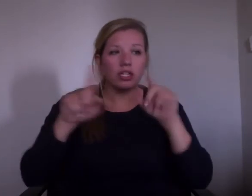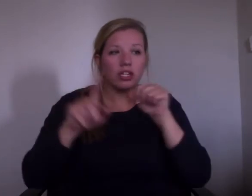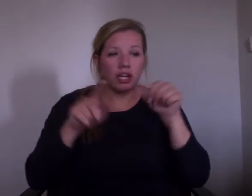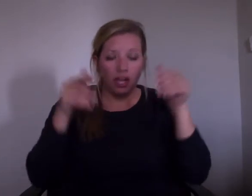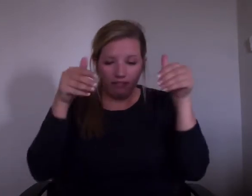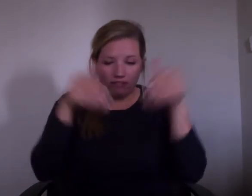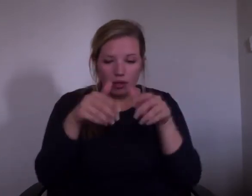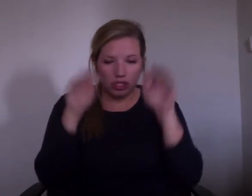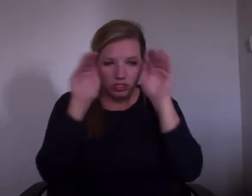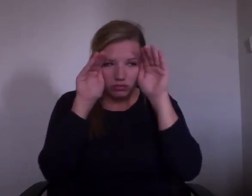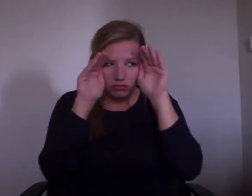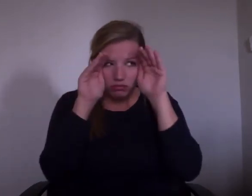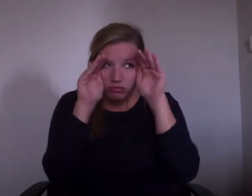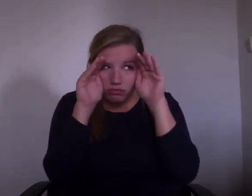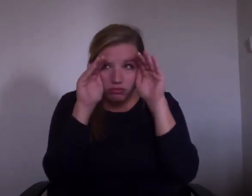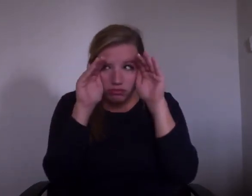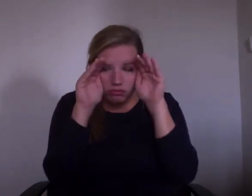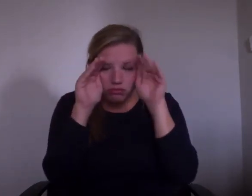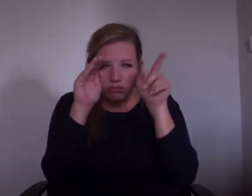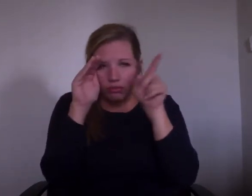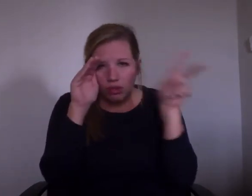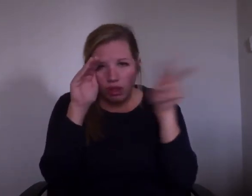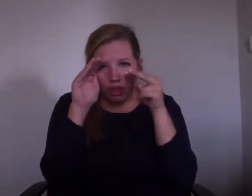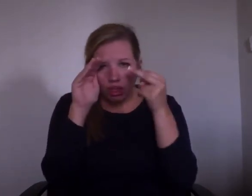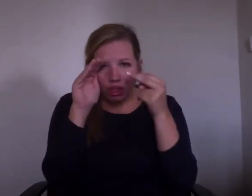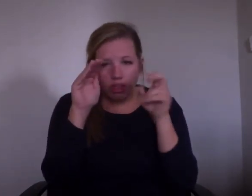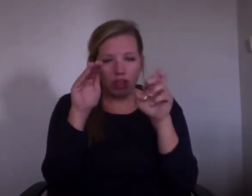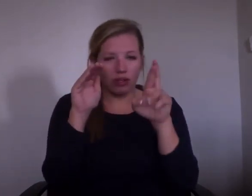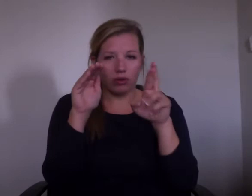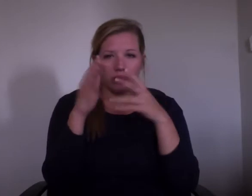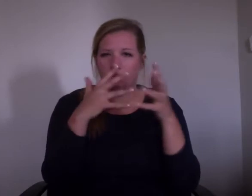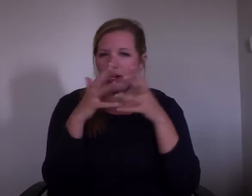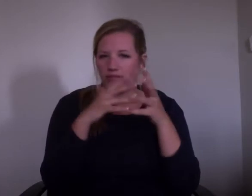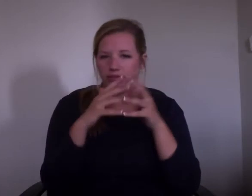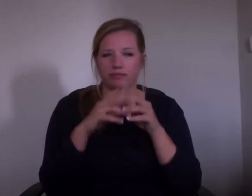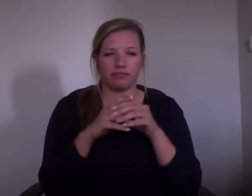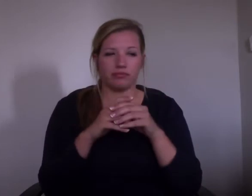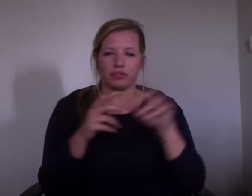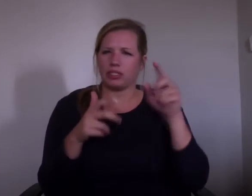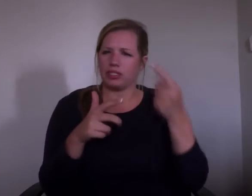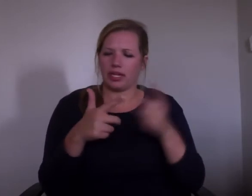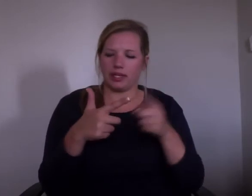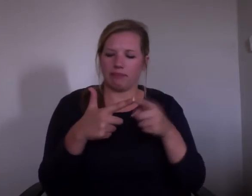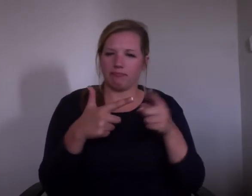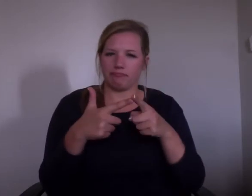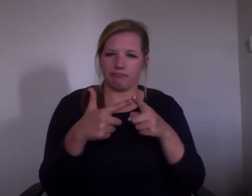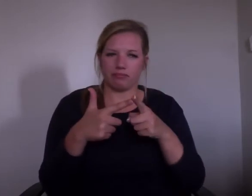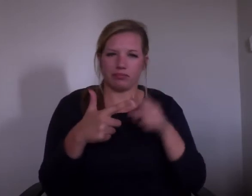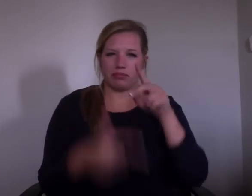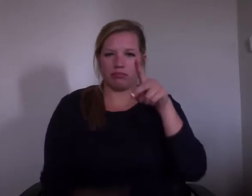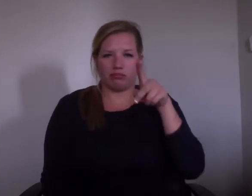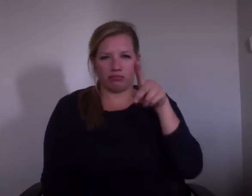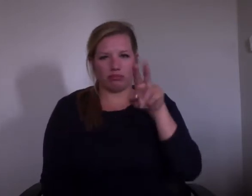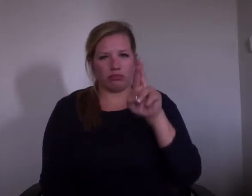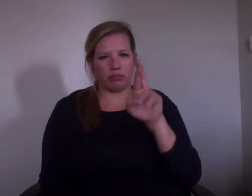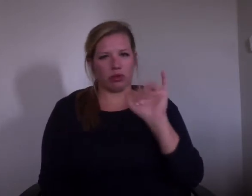around it. The second concept is the notion of a prism. Now, a prism distorts light. It